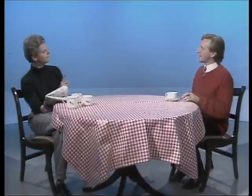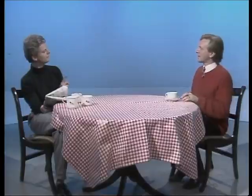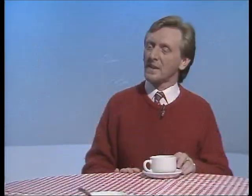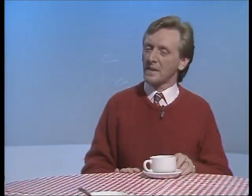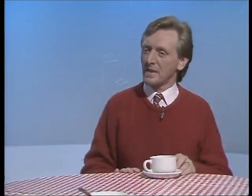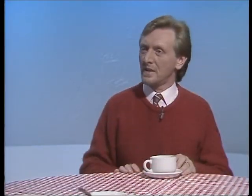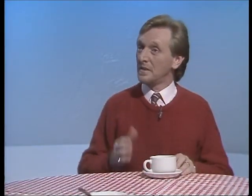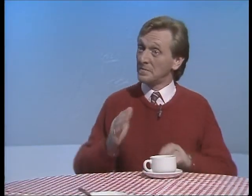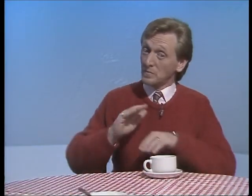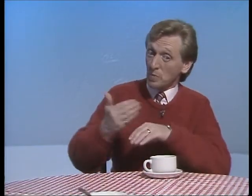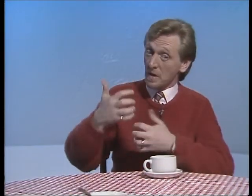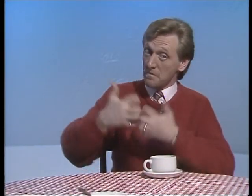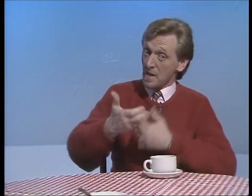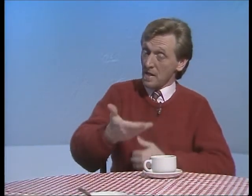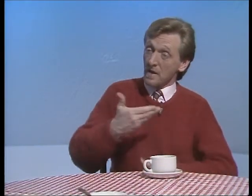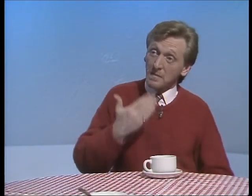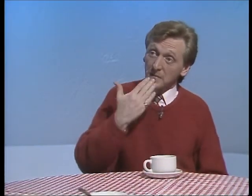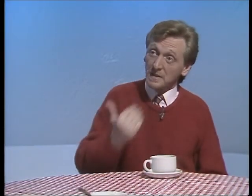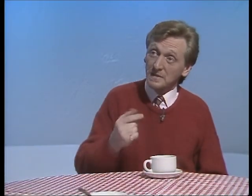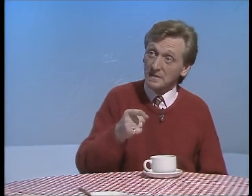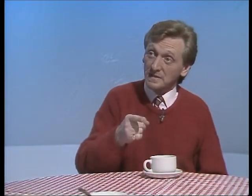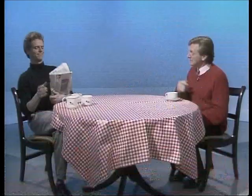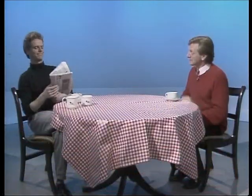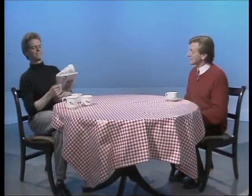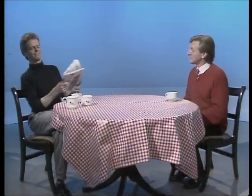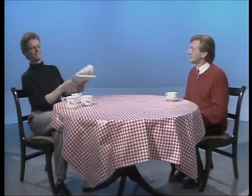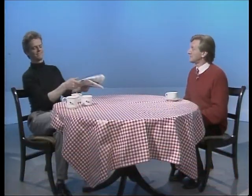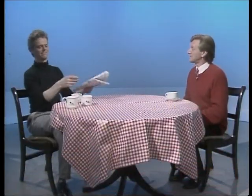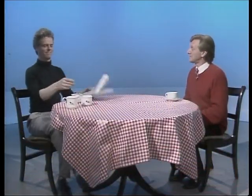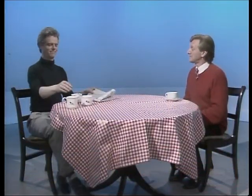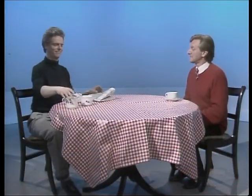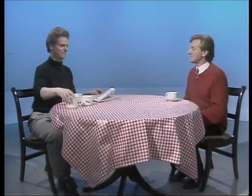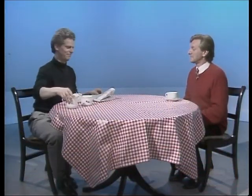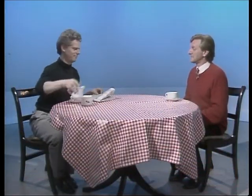What? Could you pass the milk, please?